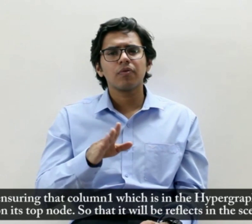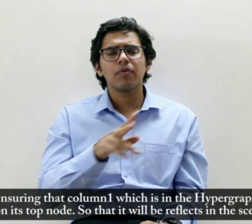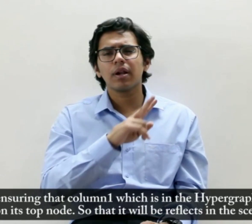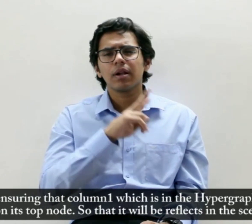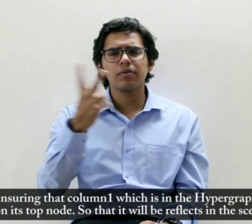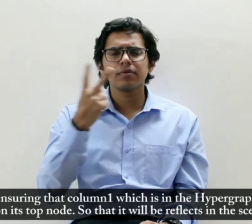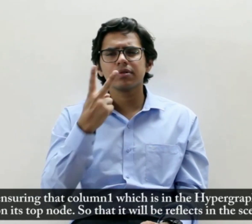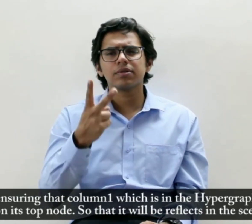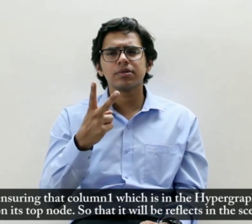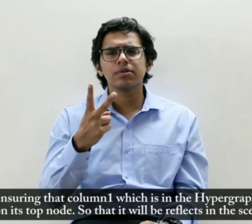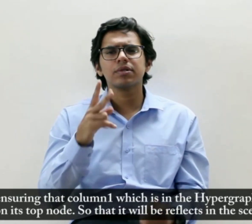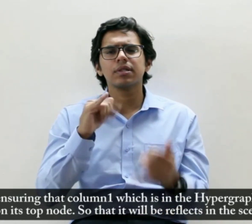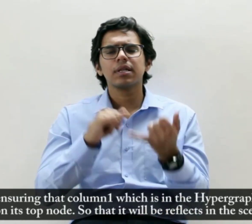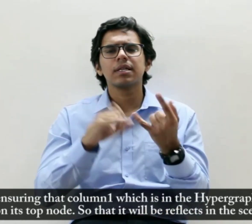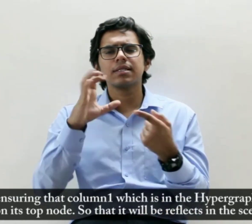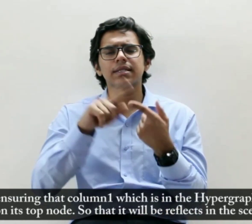be reflects in the scene view.